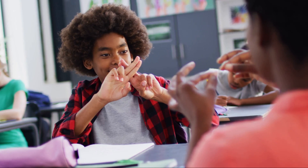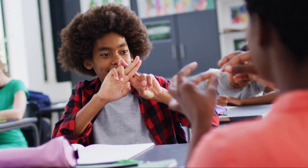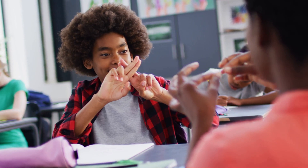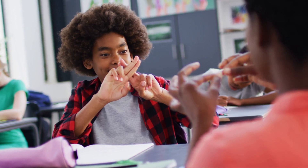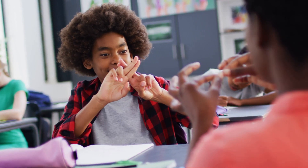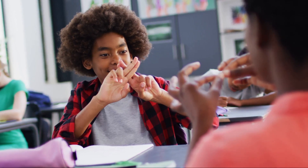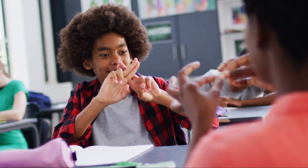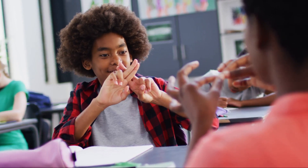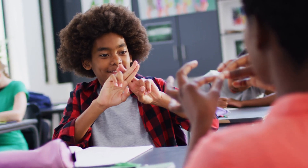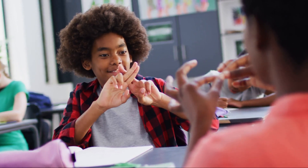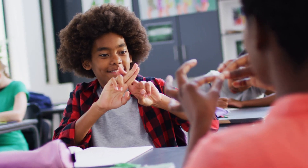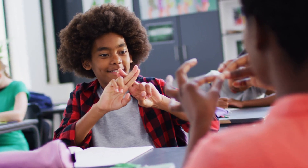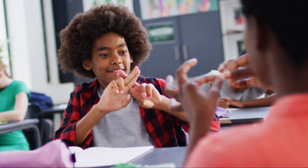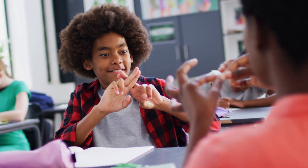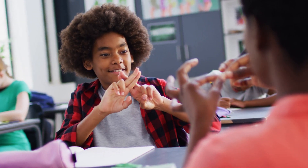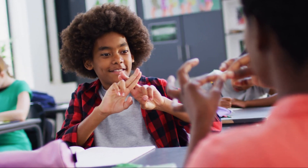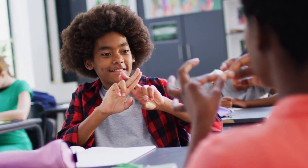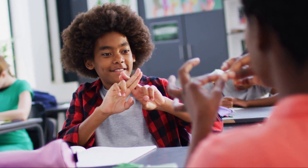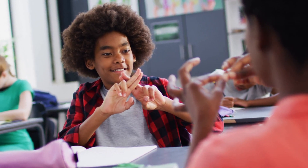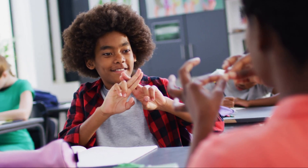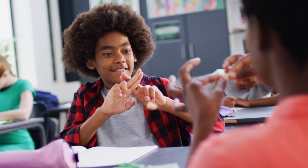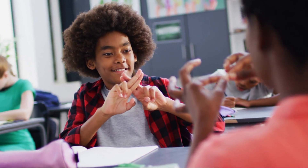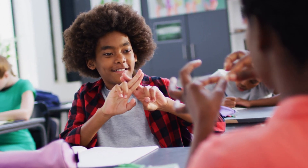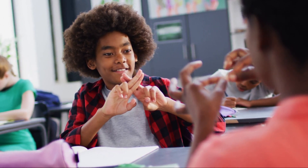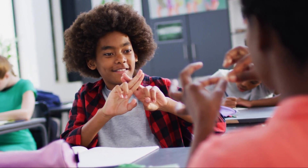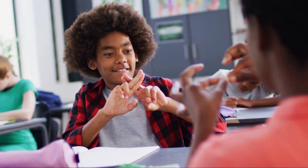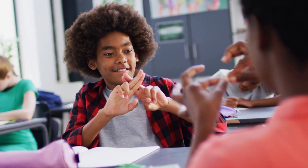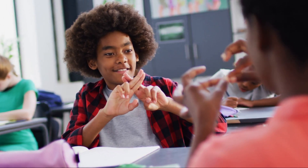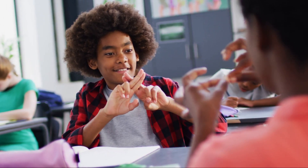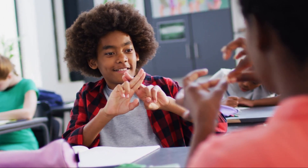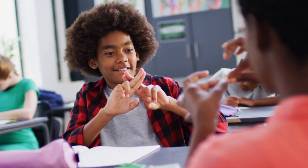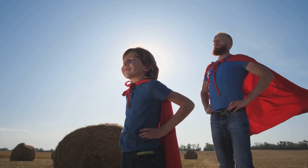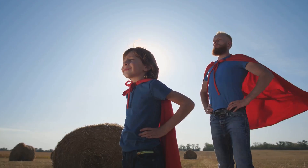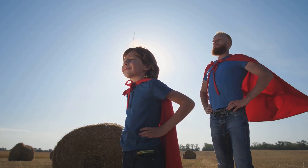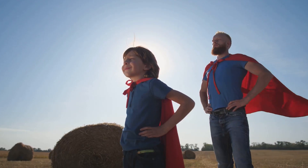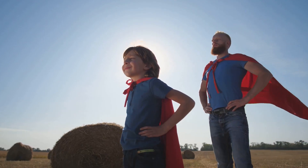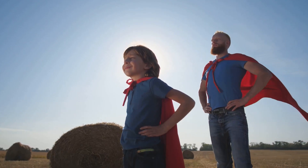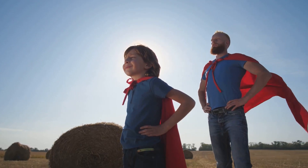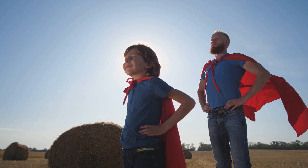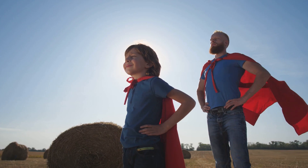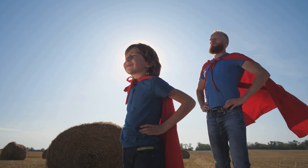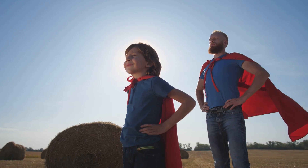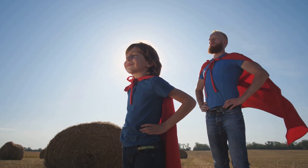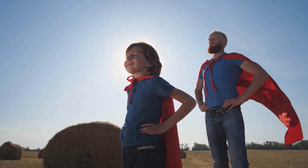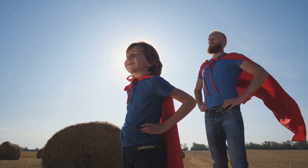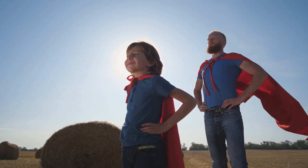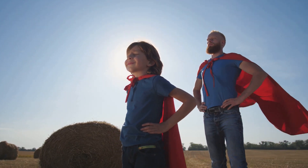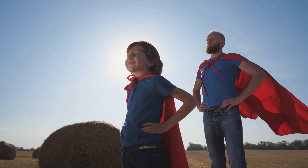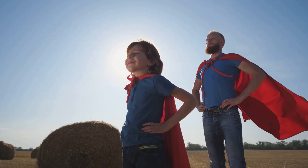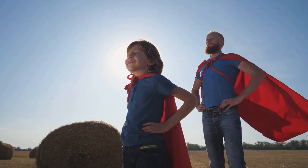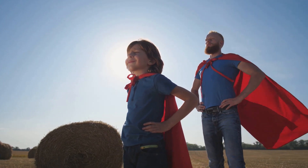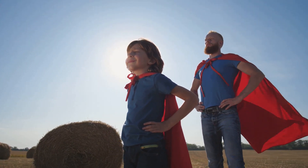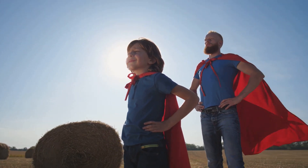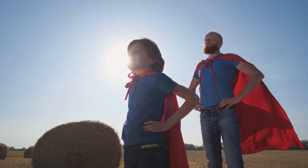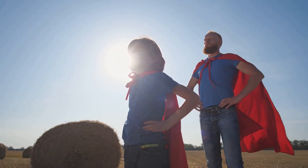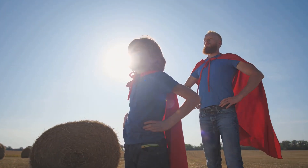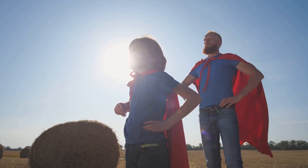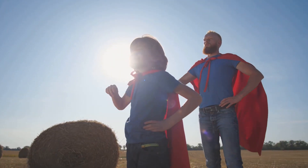or poorly communicated. And in Eternals, the deaf superhero Mercari's superpowered lip-reading ability absolves her teammates